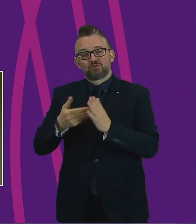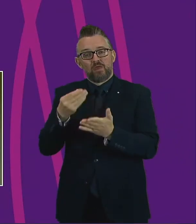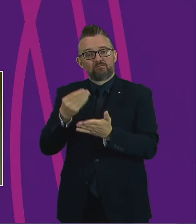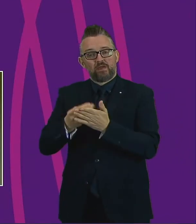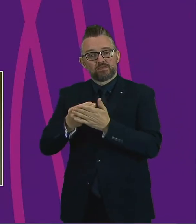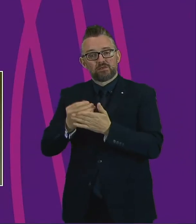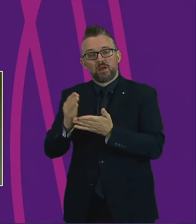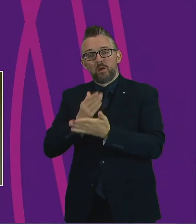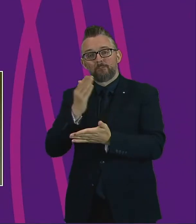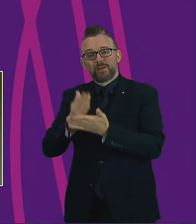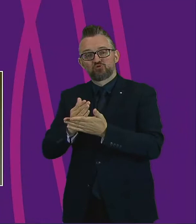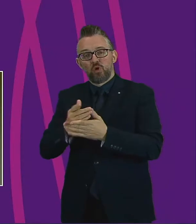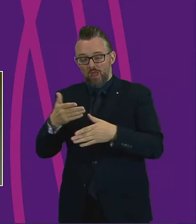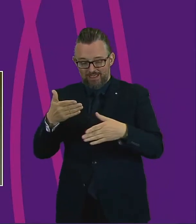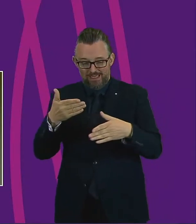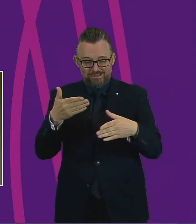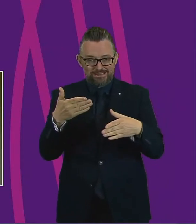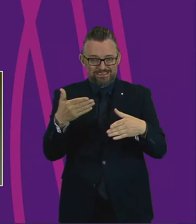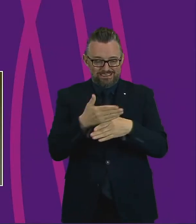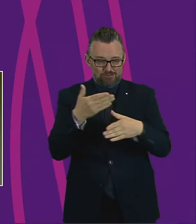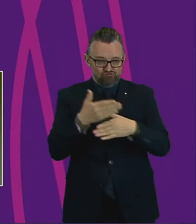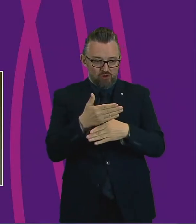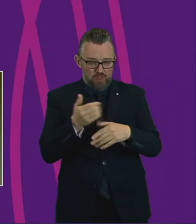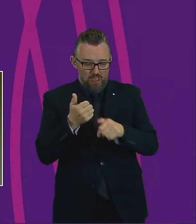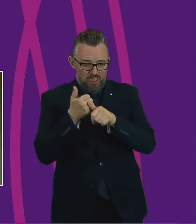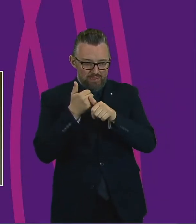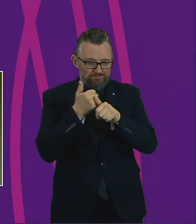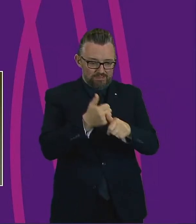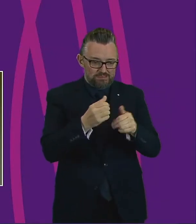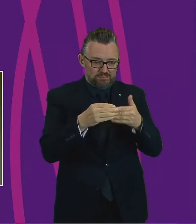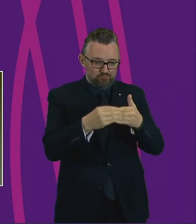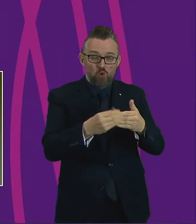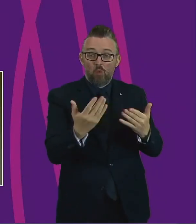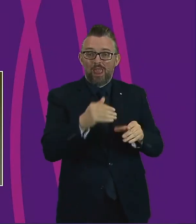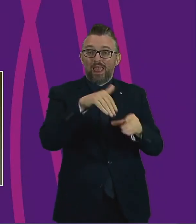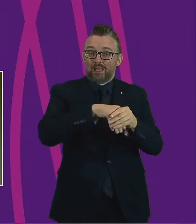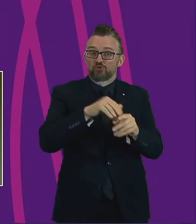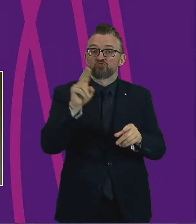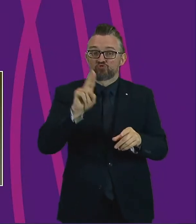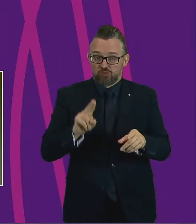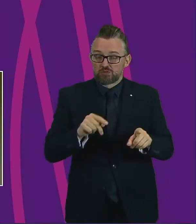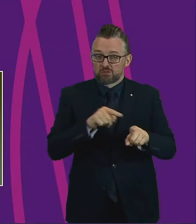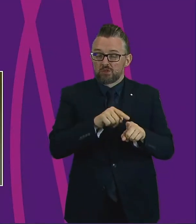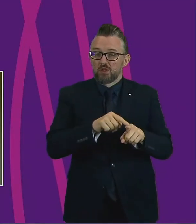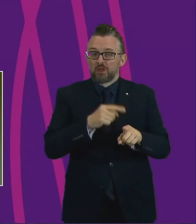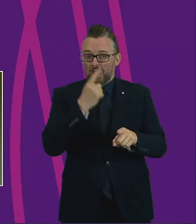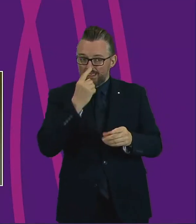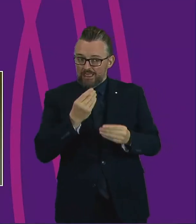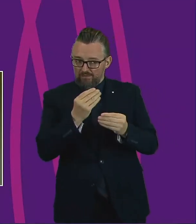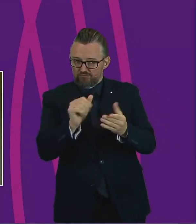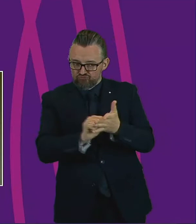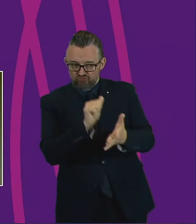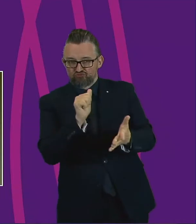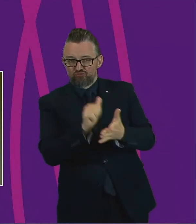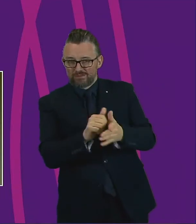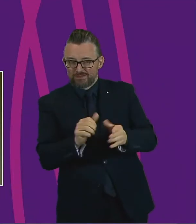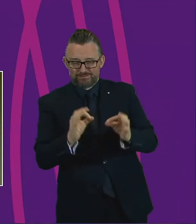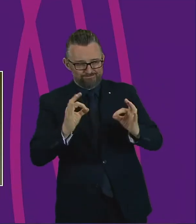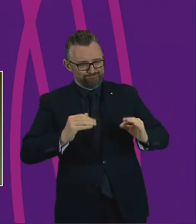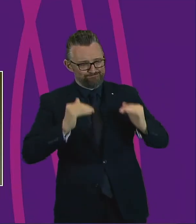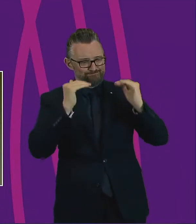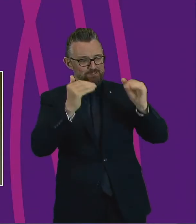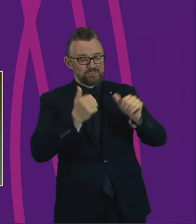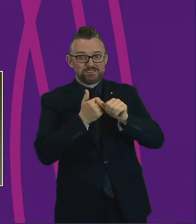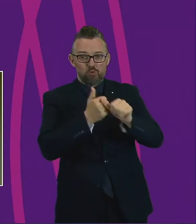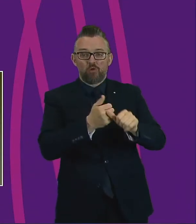to ensure that the careers, guidance and advisory support services in our schools will provide the most effective and the very best support to our school leavers